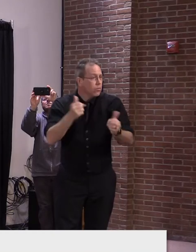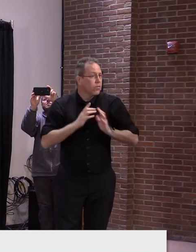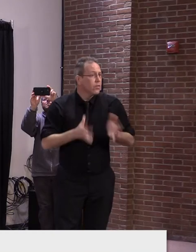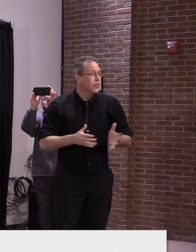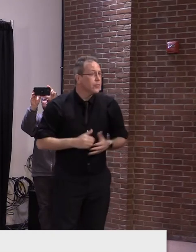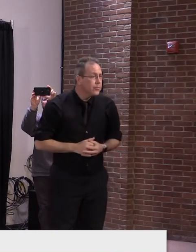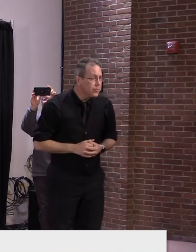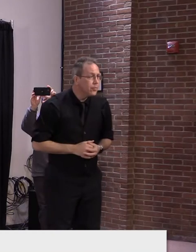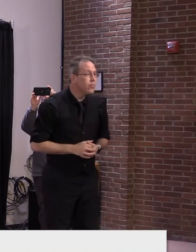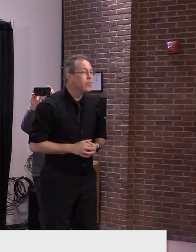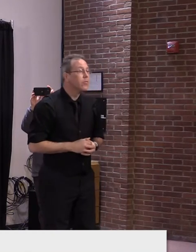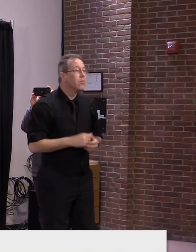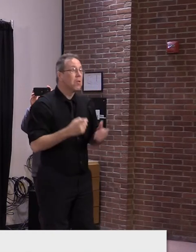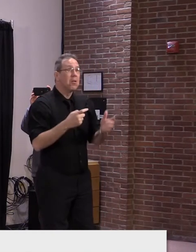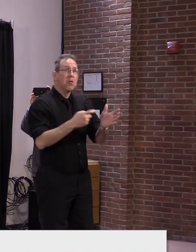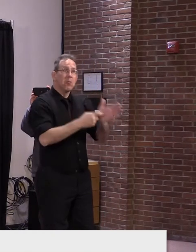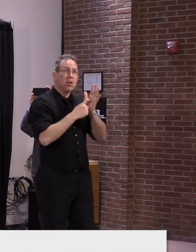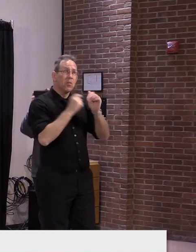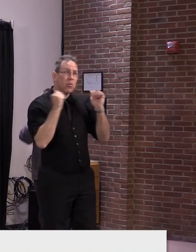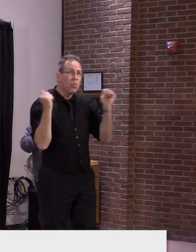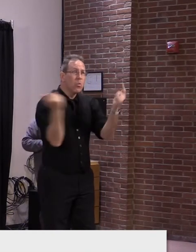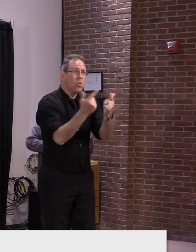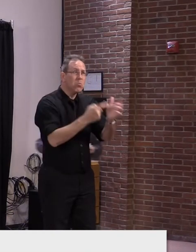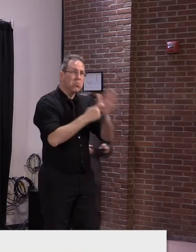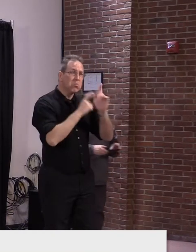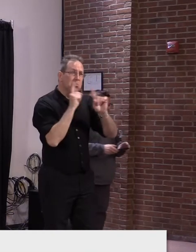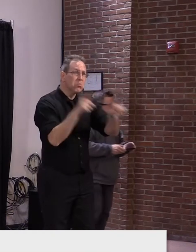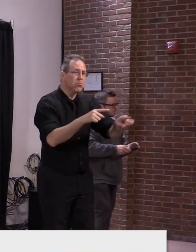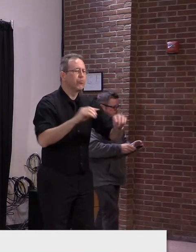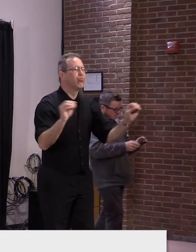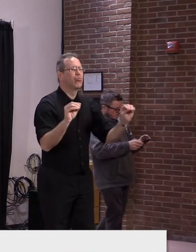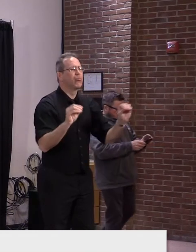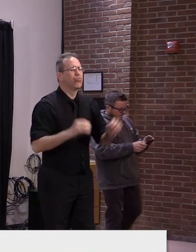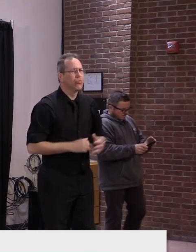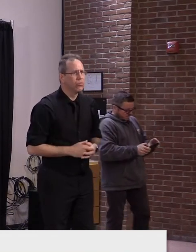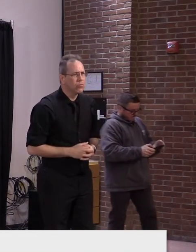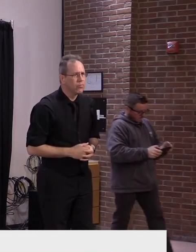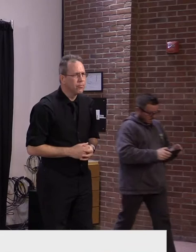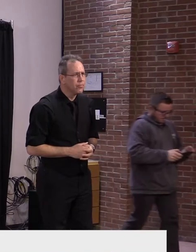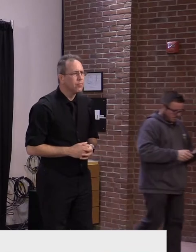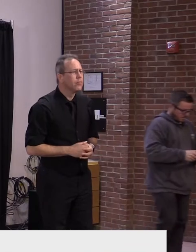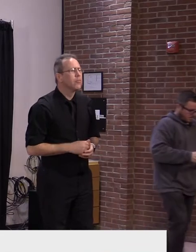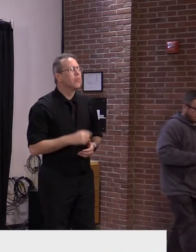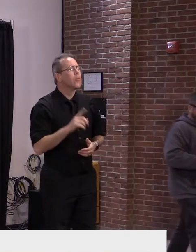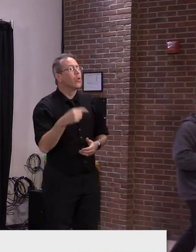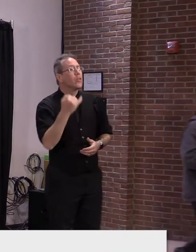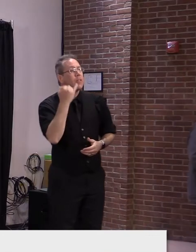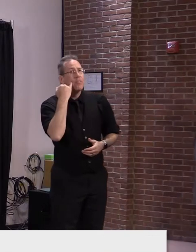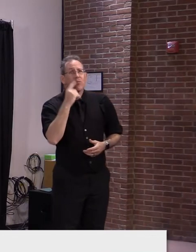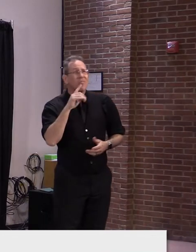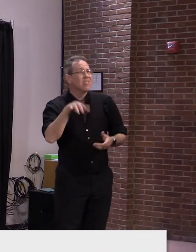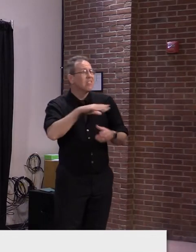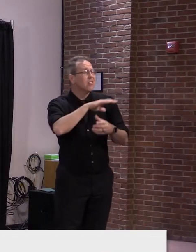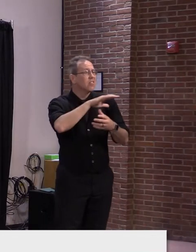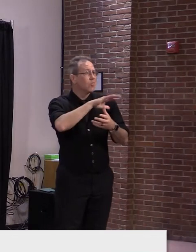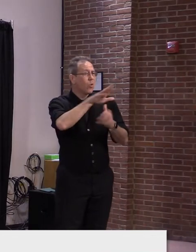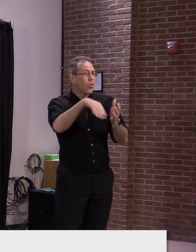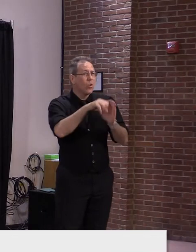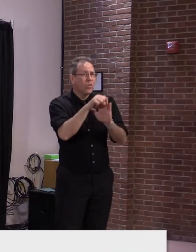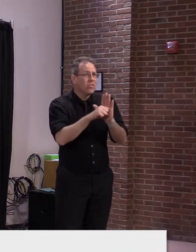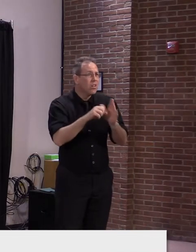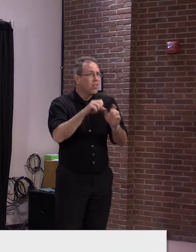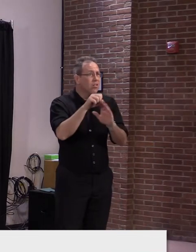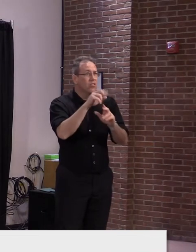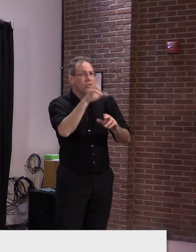mandate is not something that I would foresee unless something unforeseen happens. So we'll just have to cross that bridge